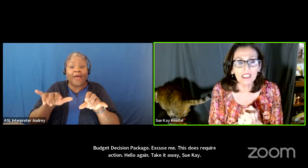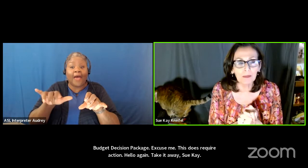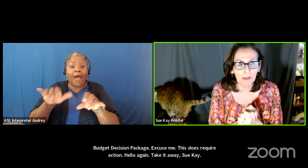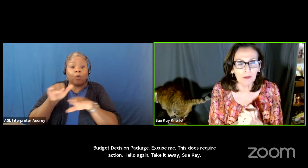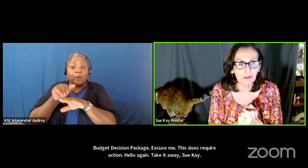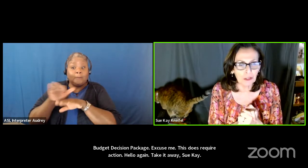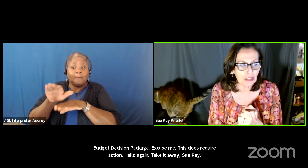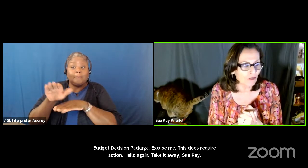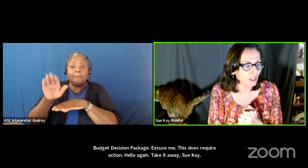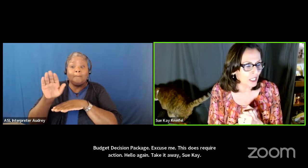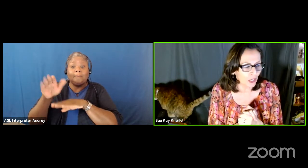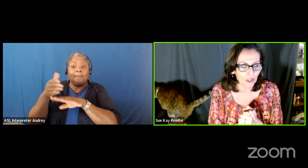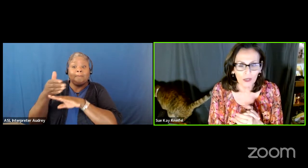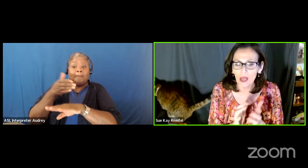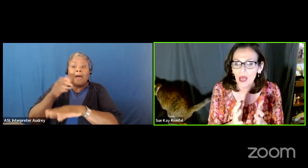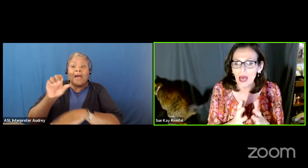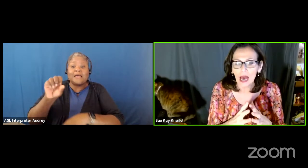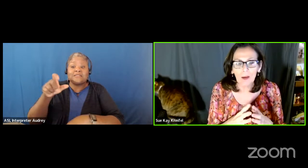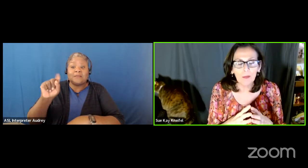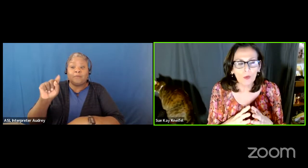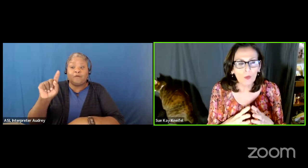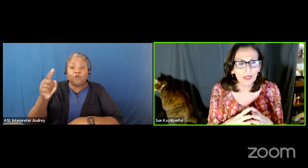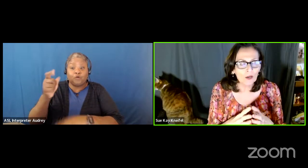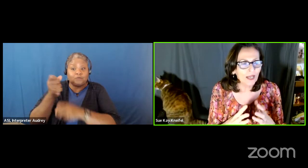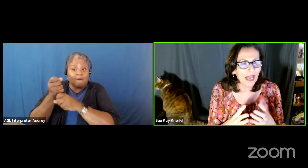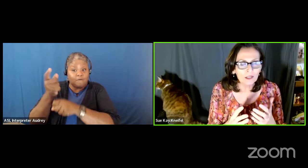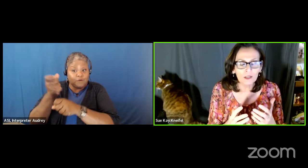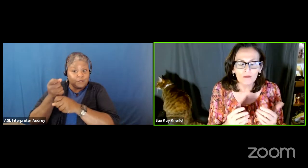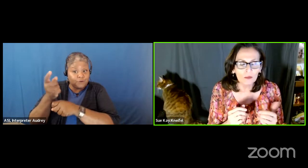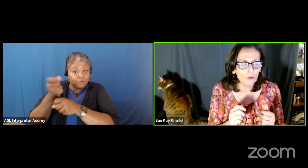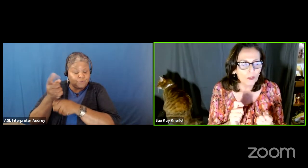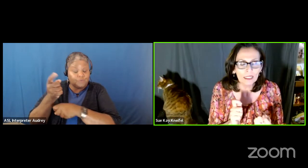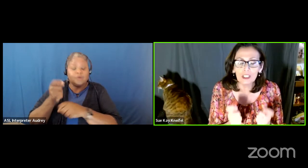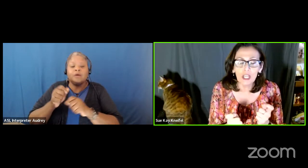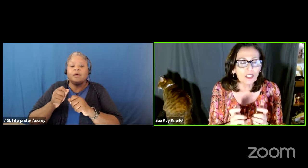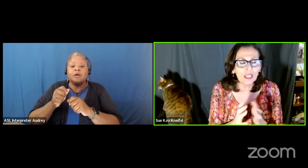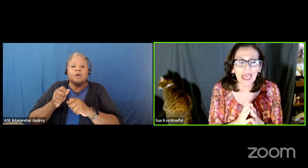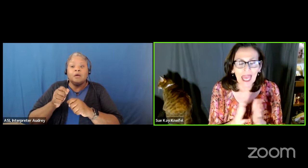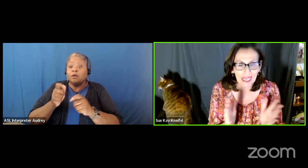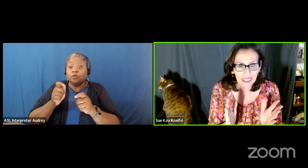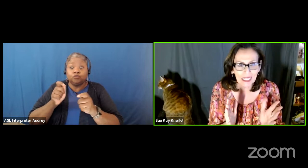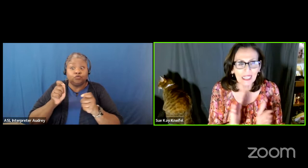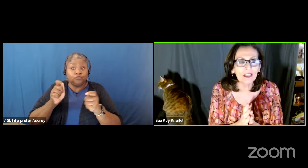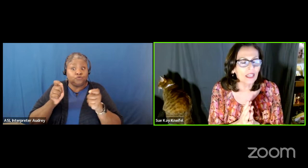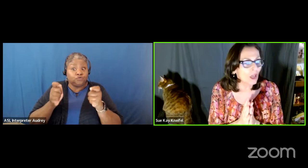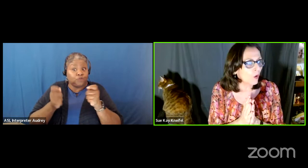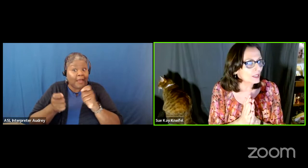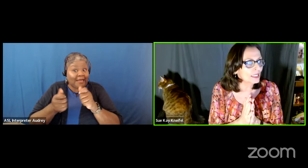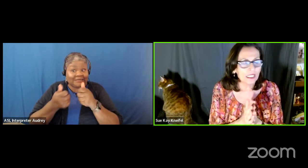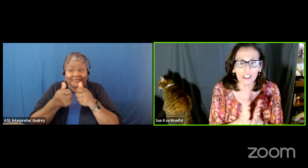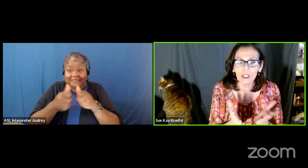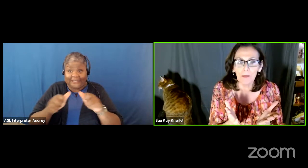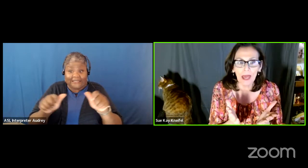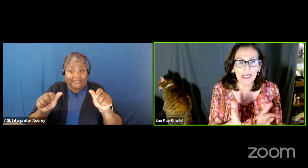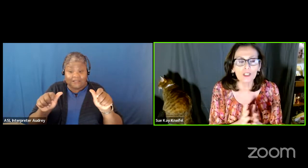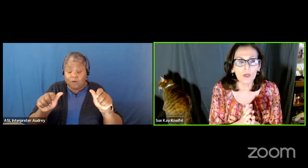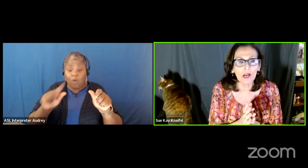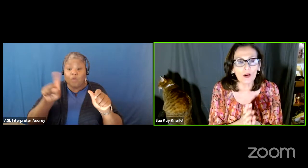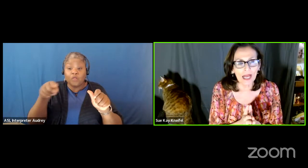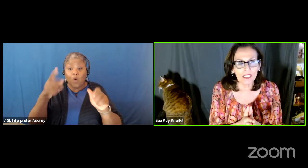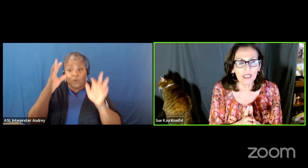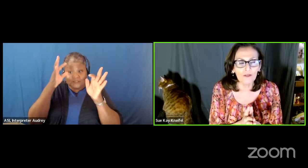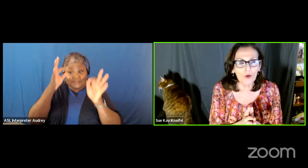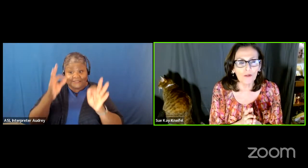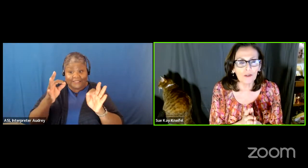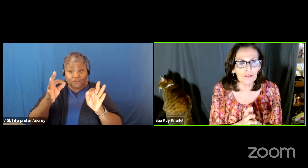in by September 1st every year. We are not really changing anything. The only decision package